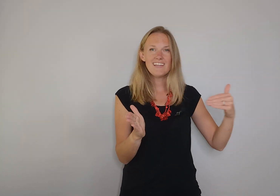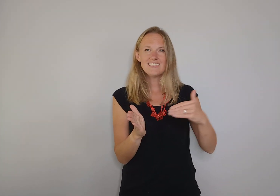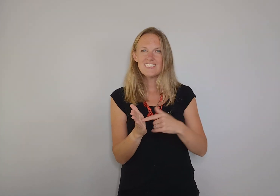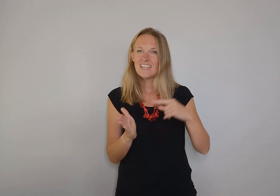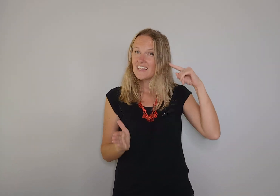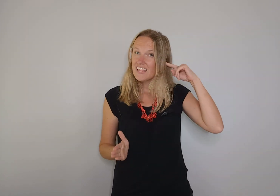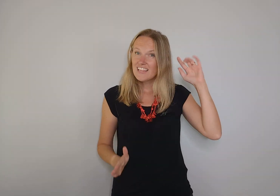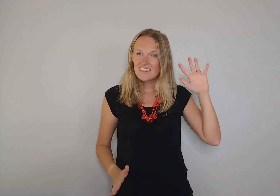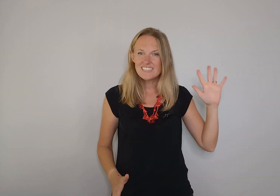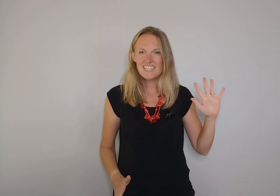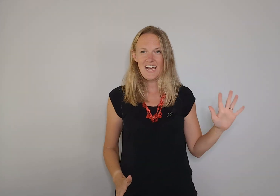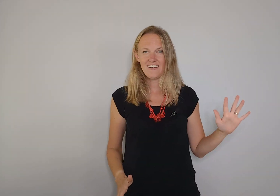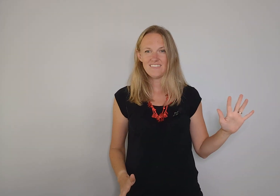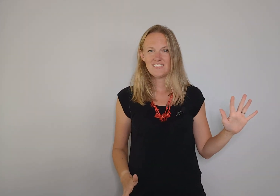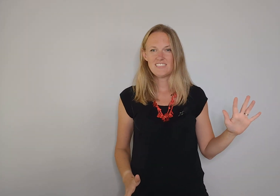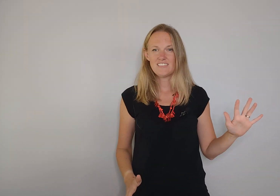repeat the sound.